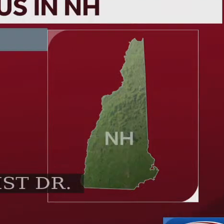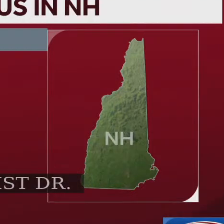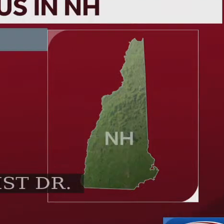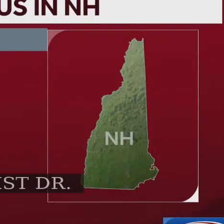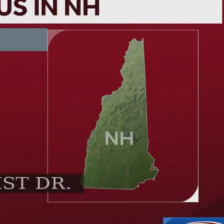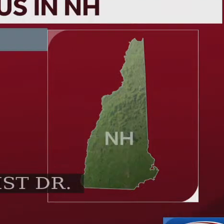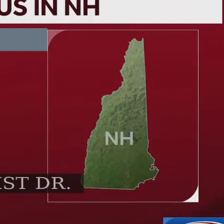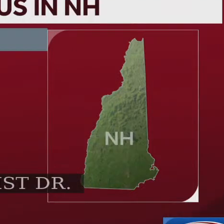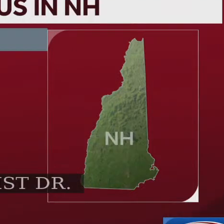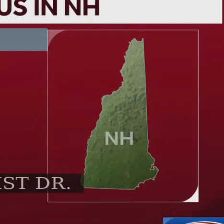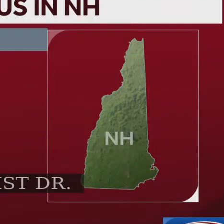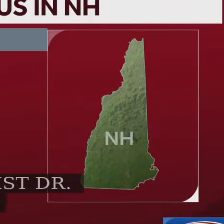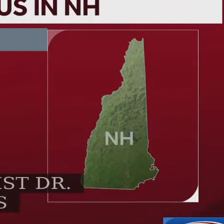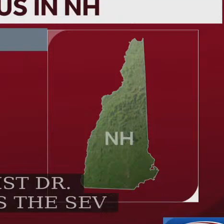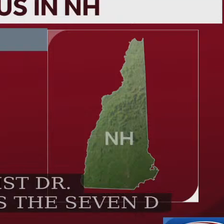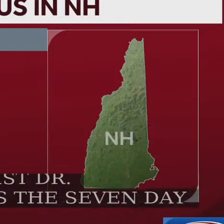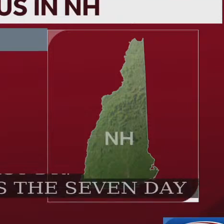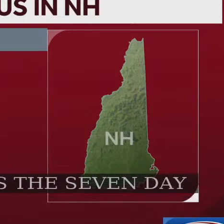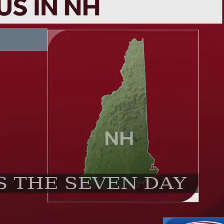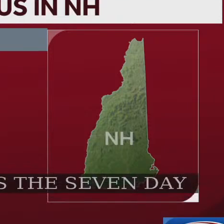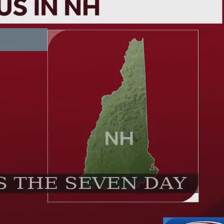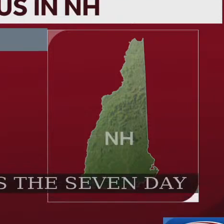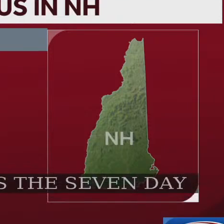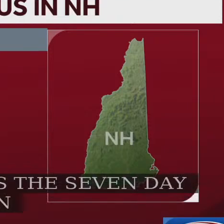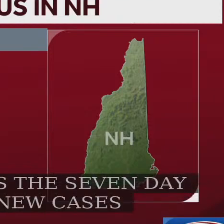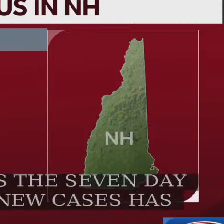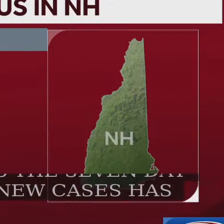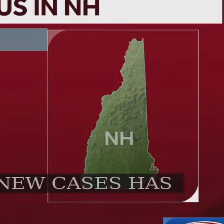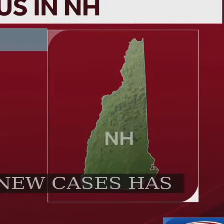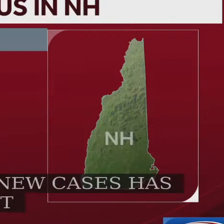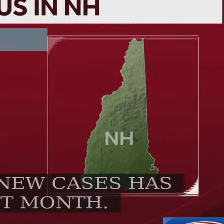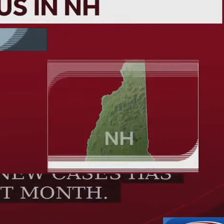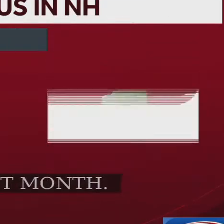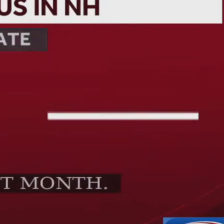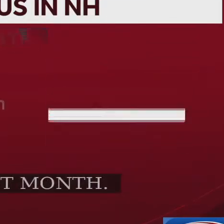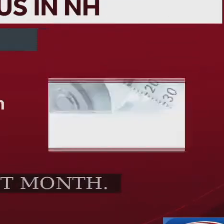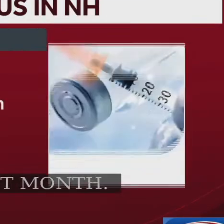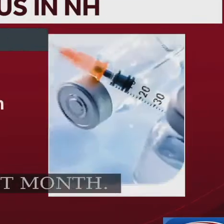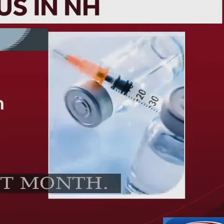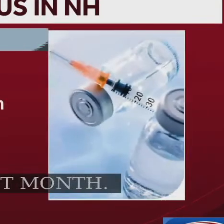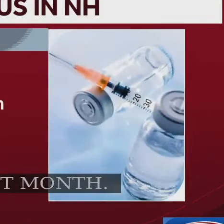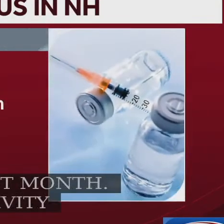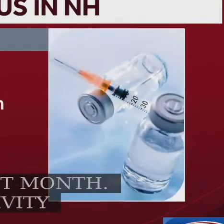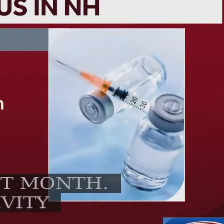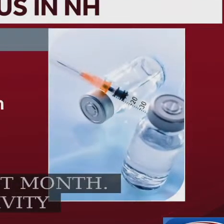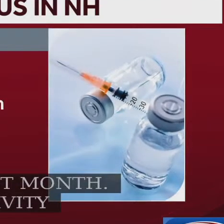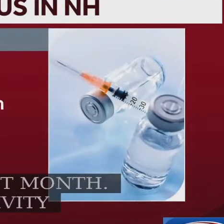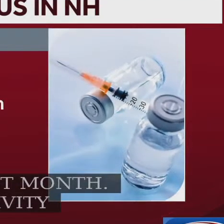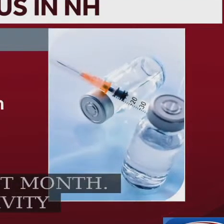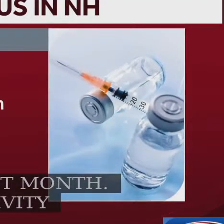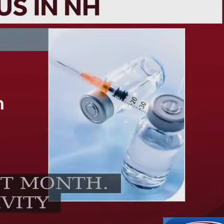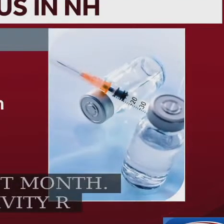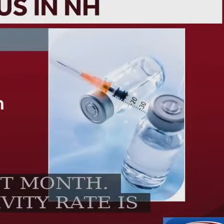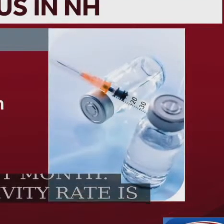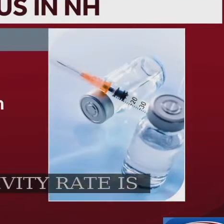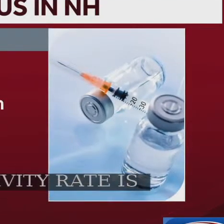the last month, and the test positivity rate is also increasing. It's just below 2% today. So